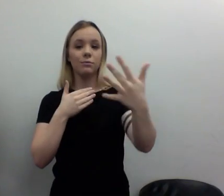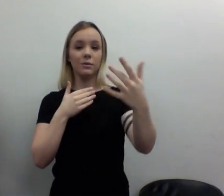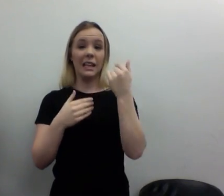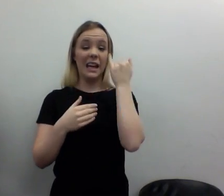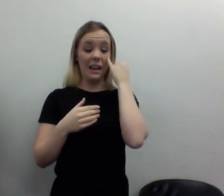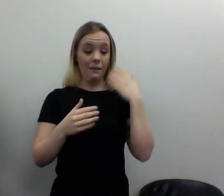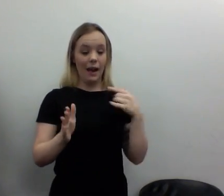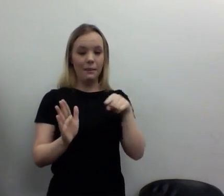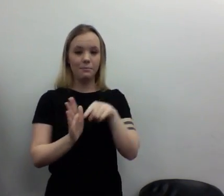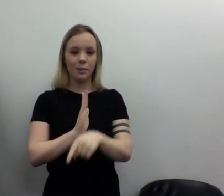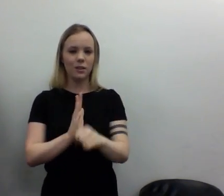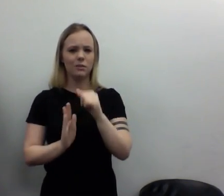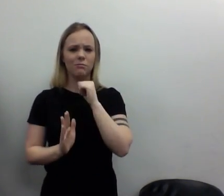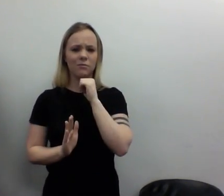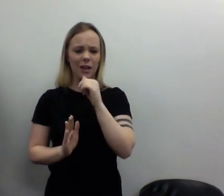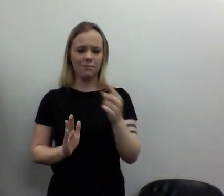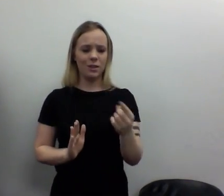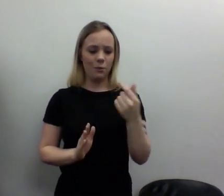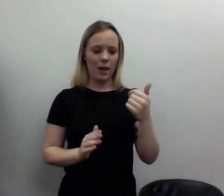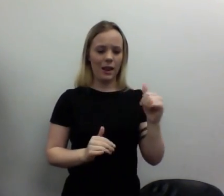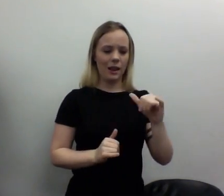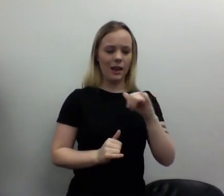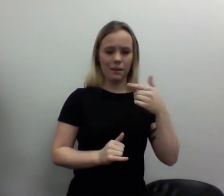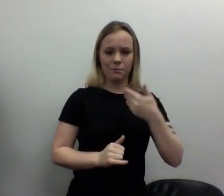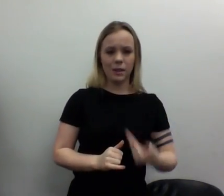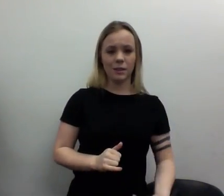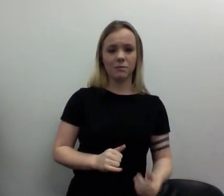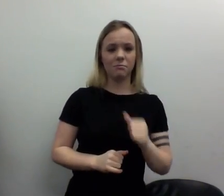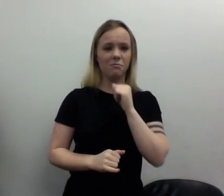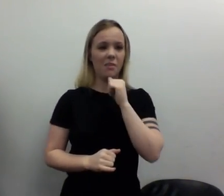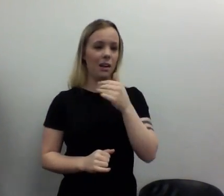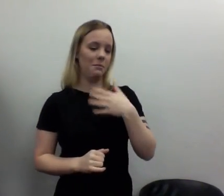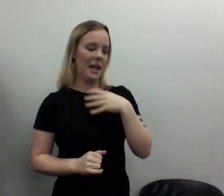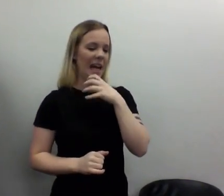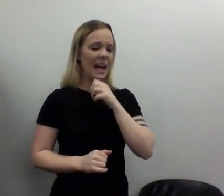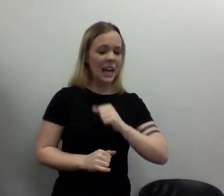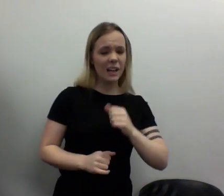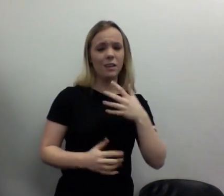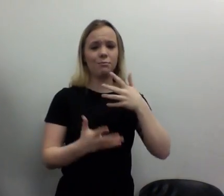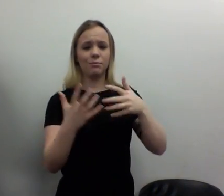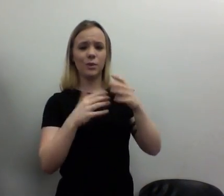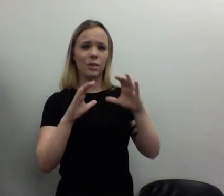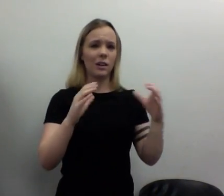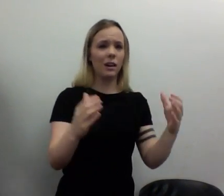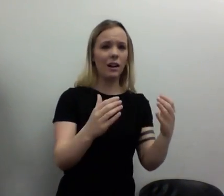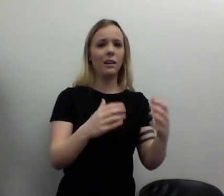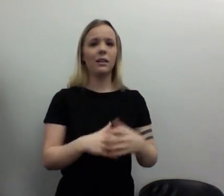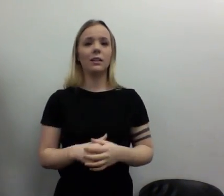somebody my age or in my social class. Most likely, if I am murdered in Baltimore, it will be by a group of young